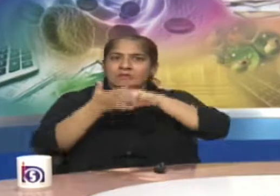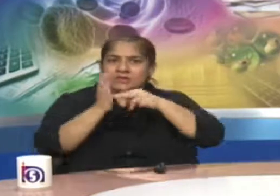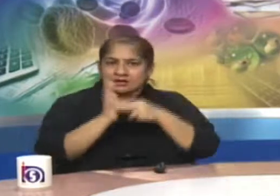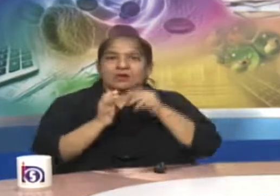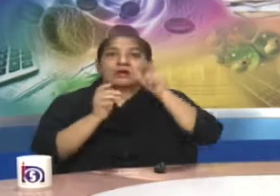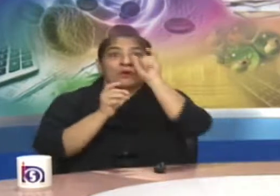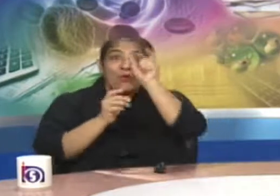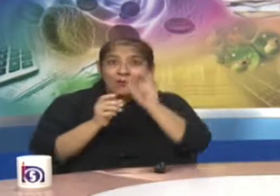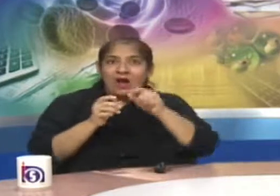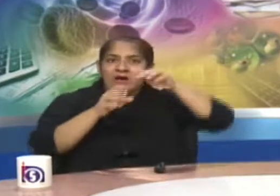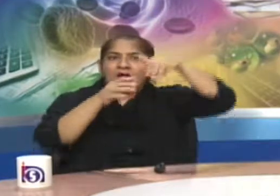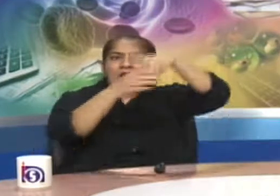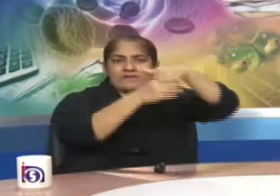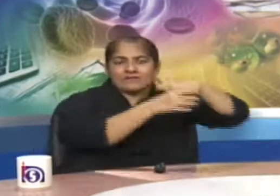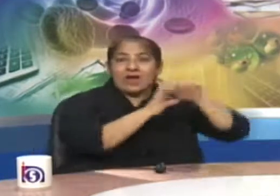We understood the difficult words.